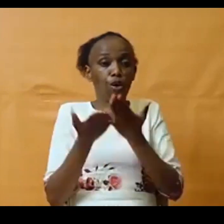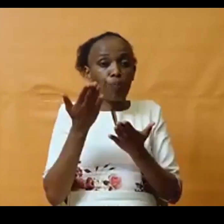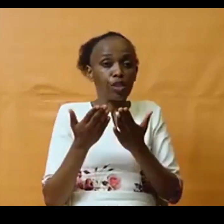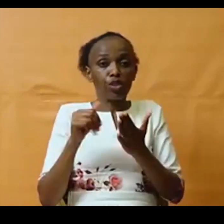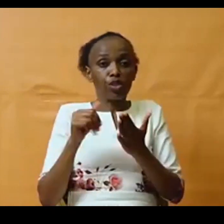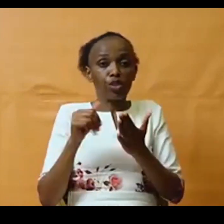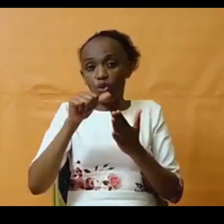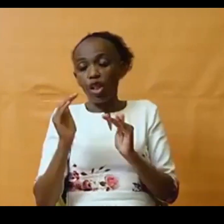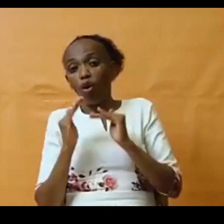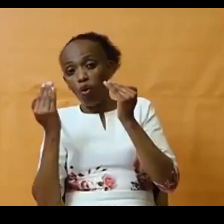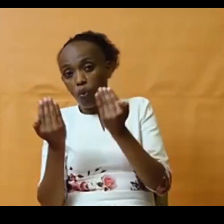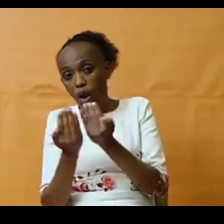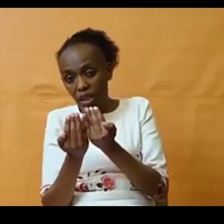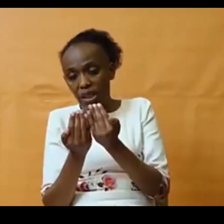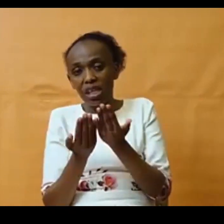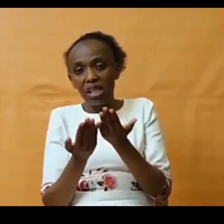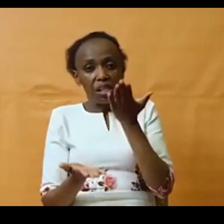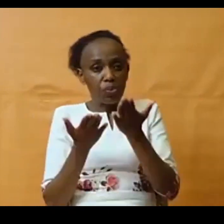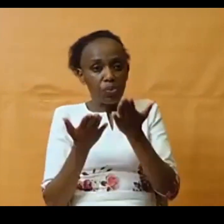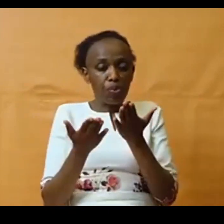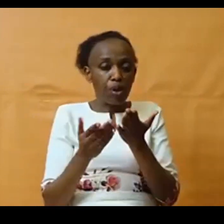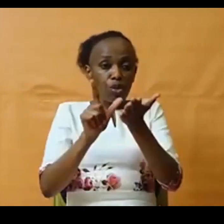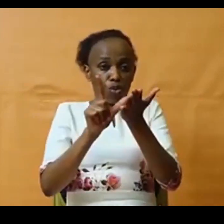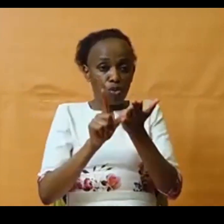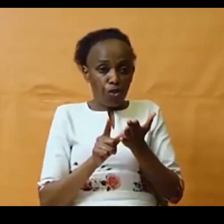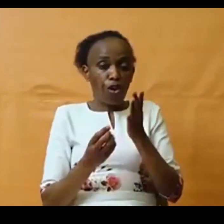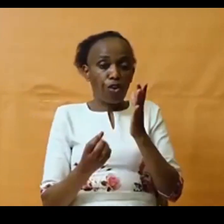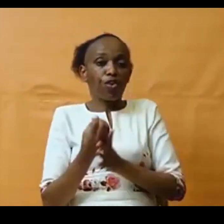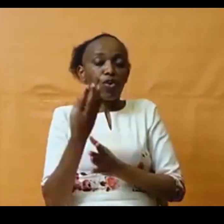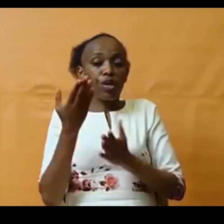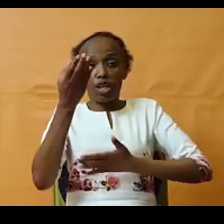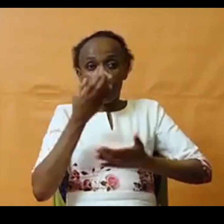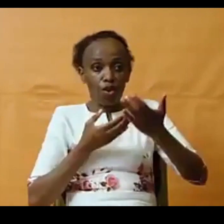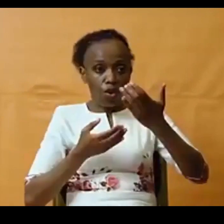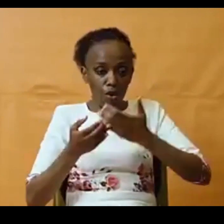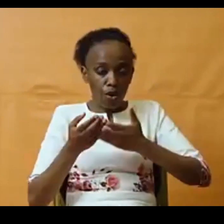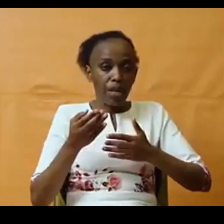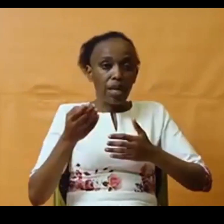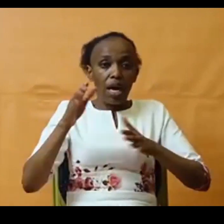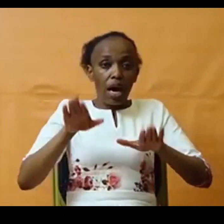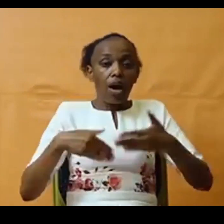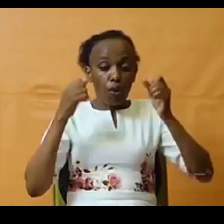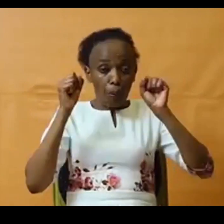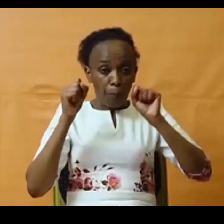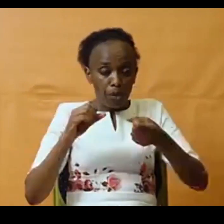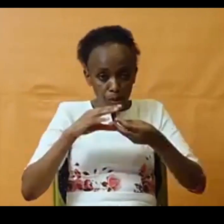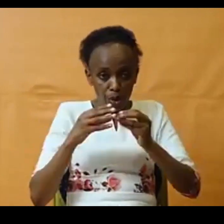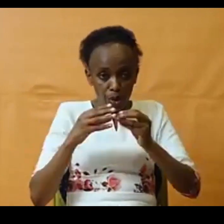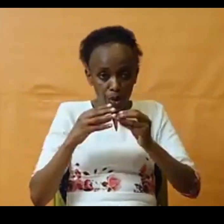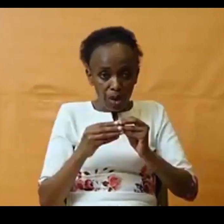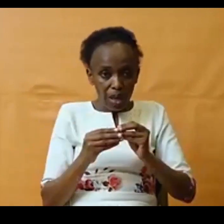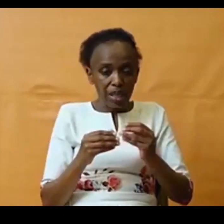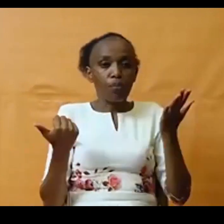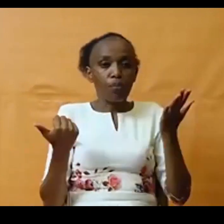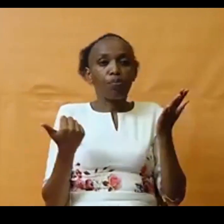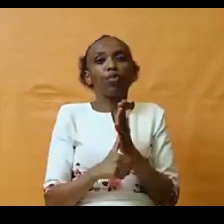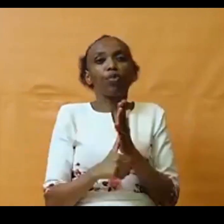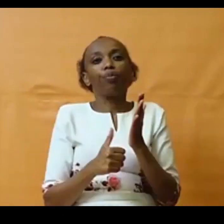It's equivalent to debt of an emerging economy. So how can this really be creating a crisis for any